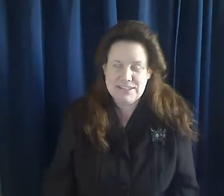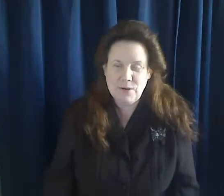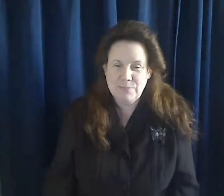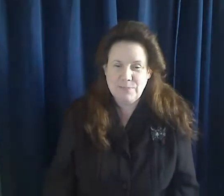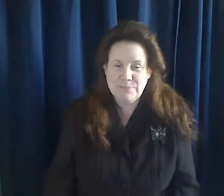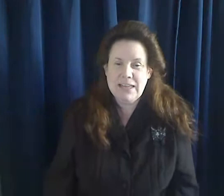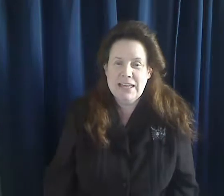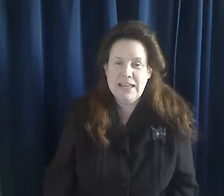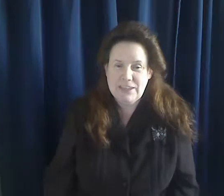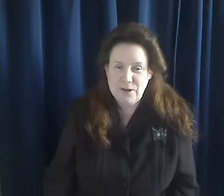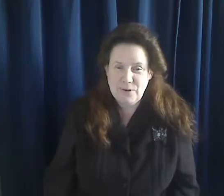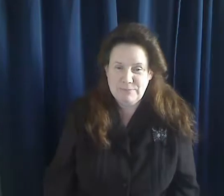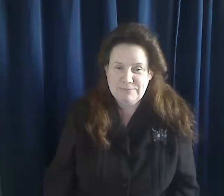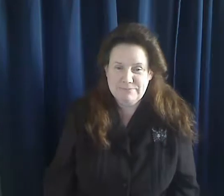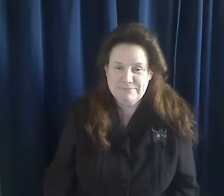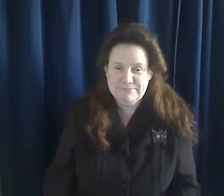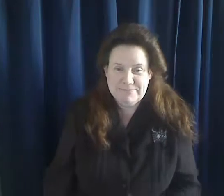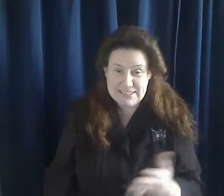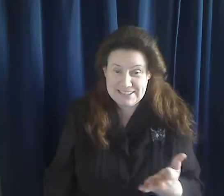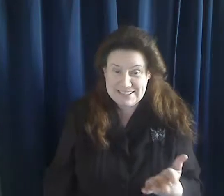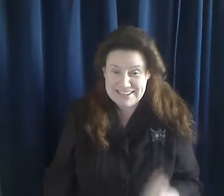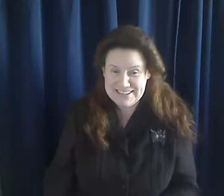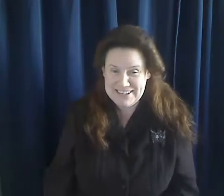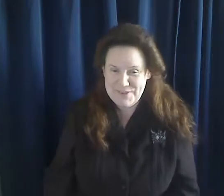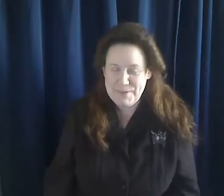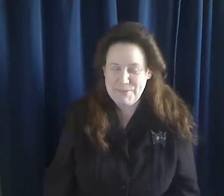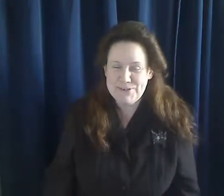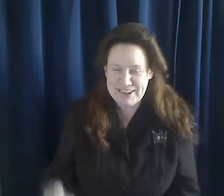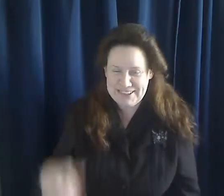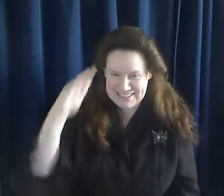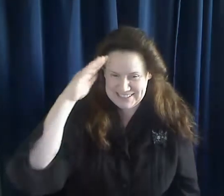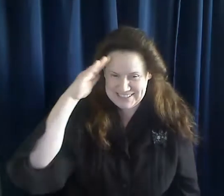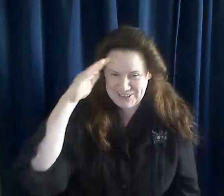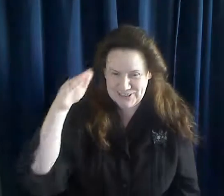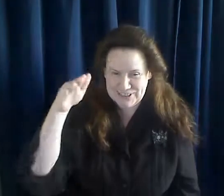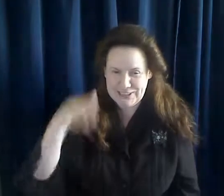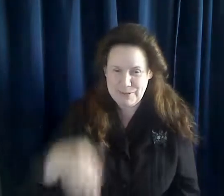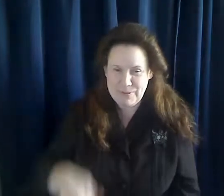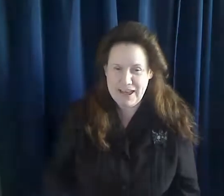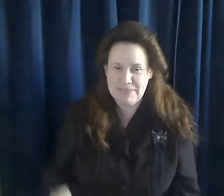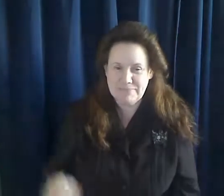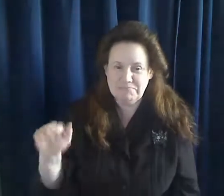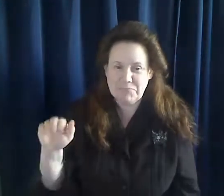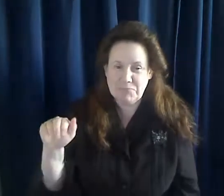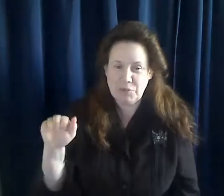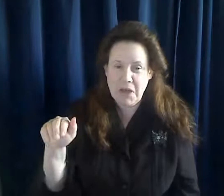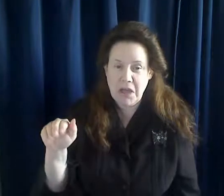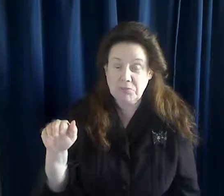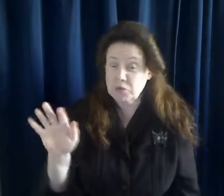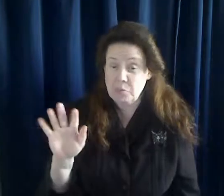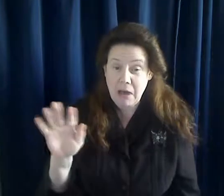So, hello, this is a test, can you remember? Right, it's a salute, goodbye.